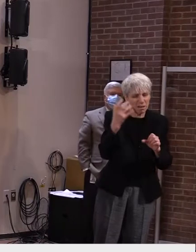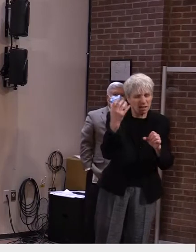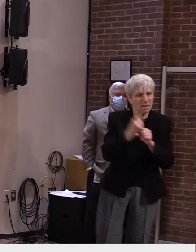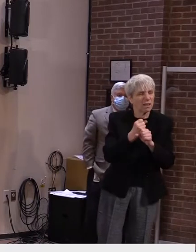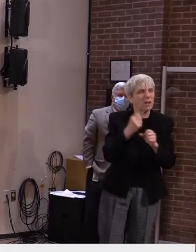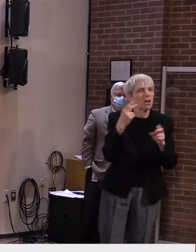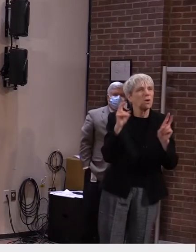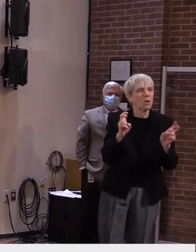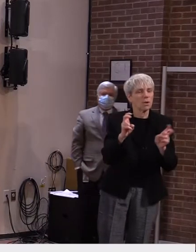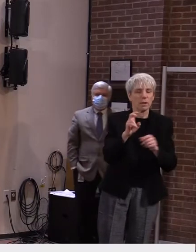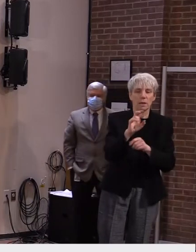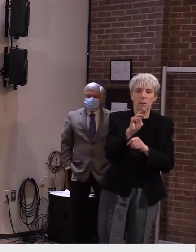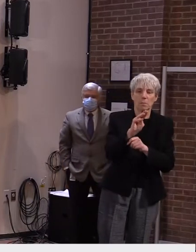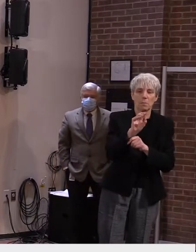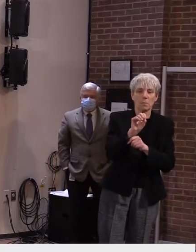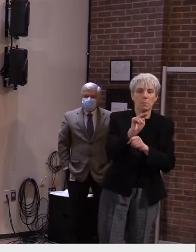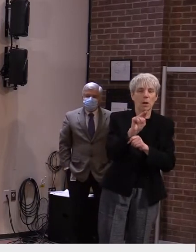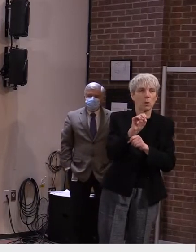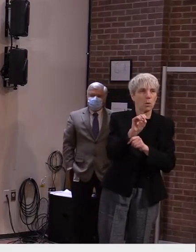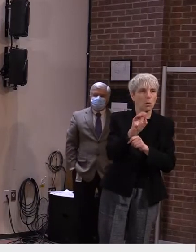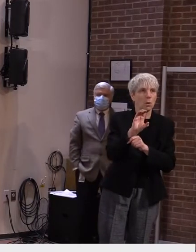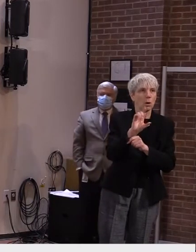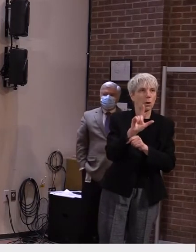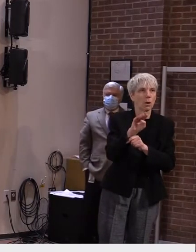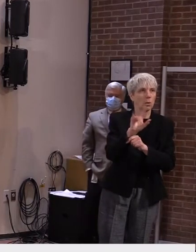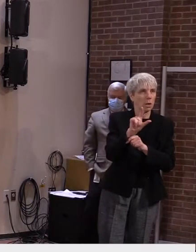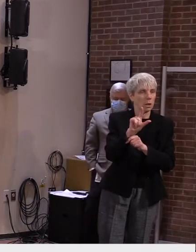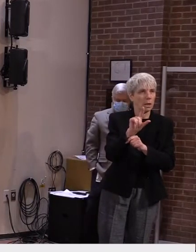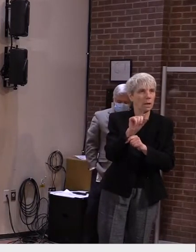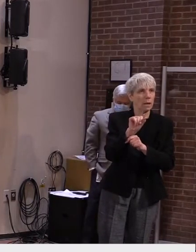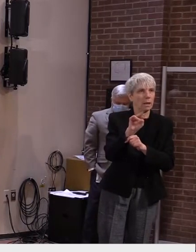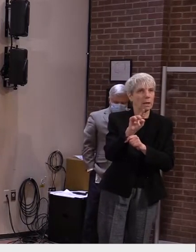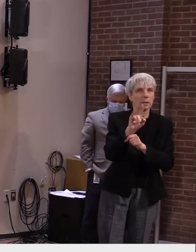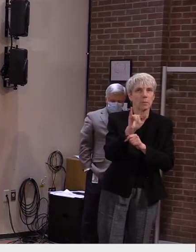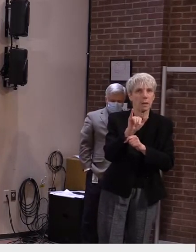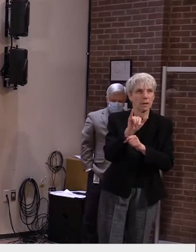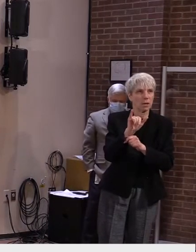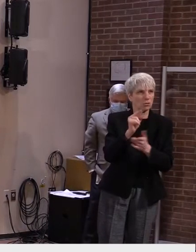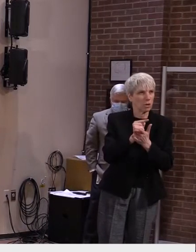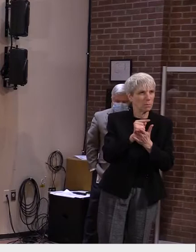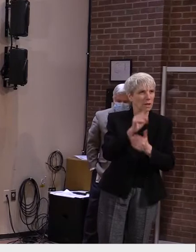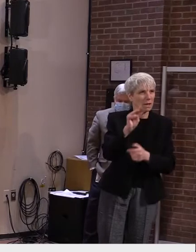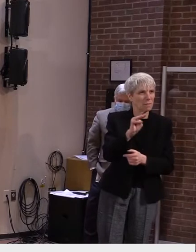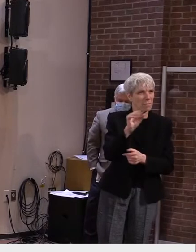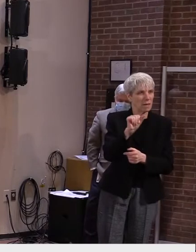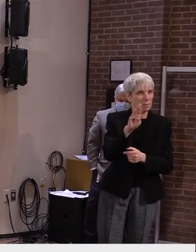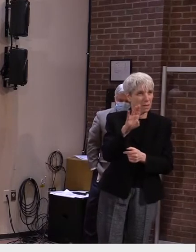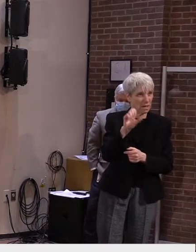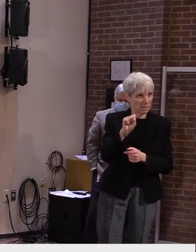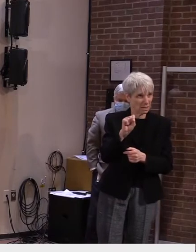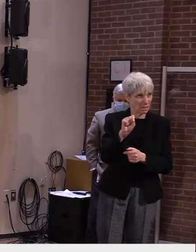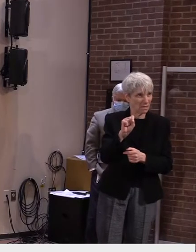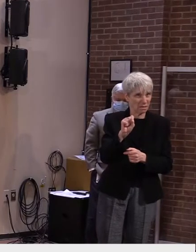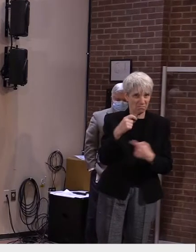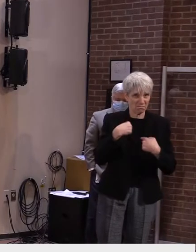test positive. Higher risk means 65 or older or certain medical